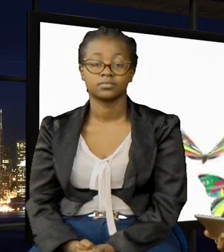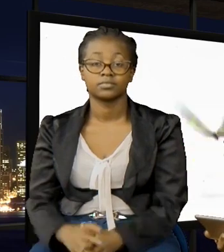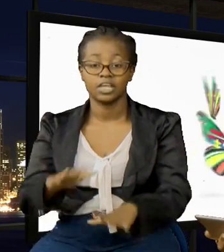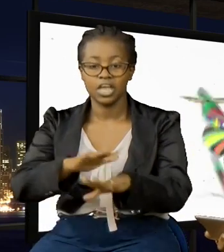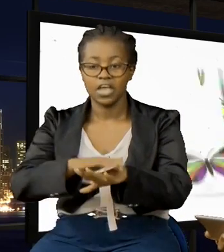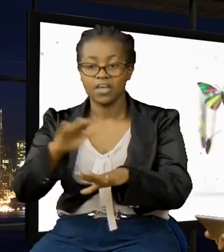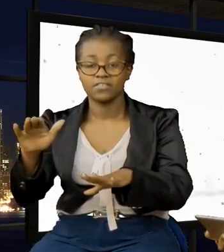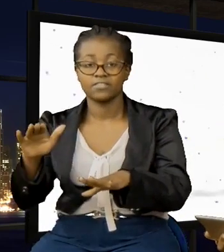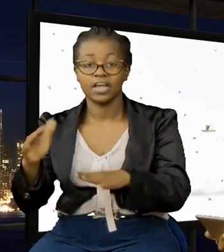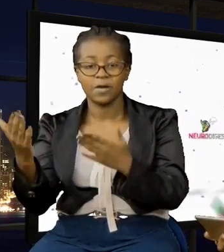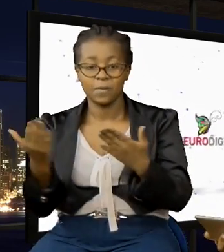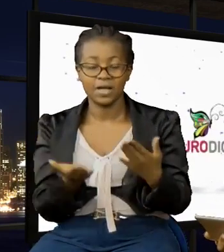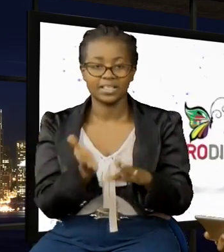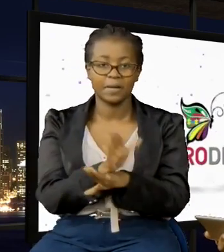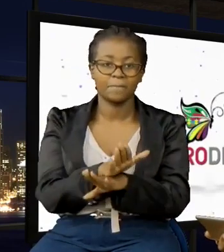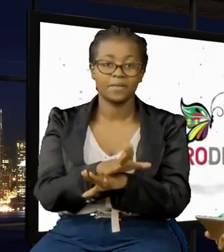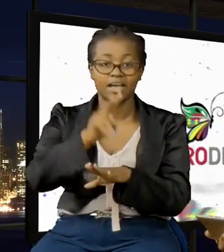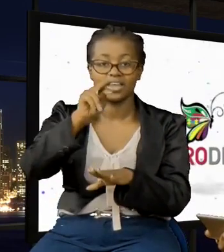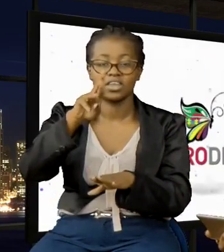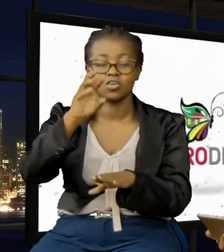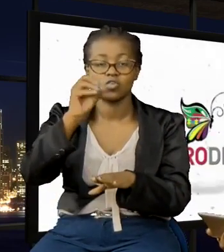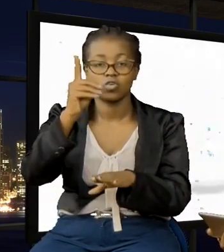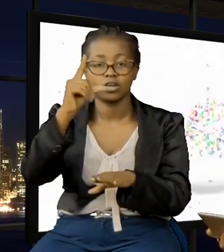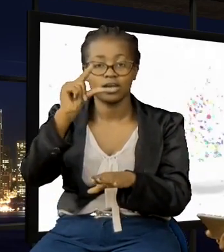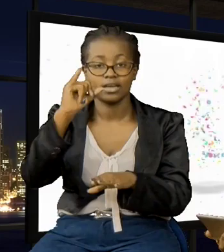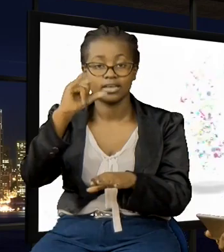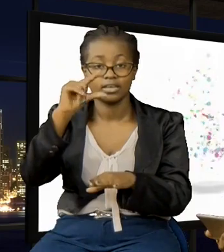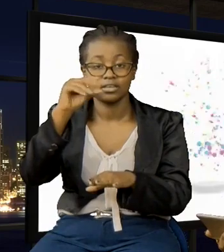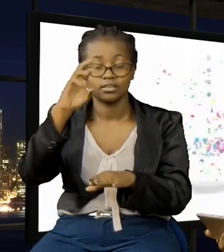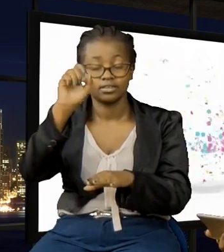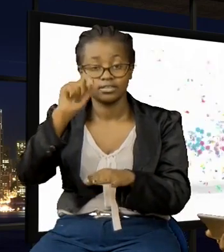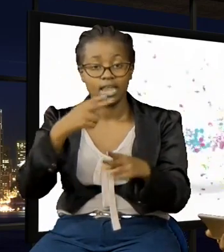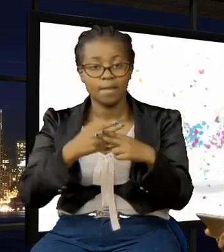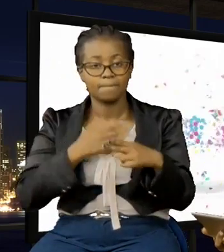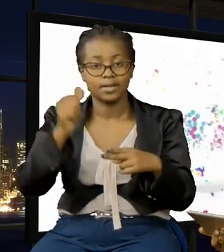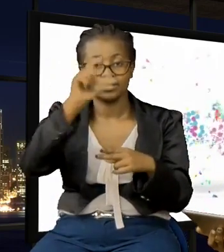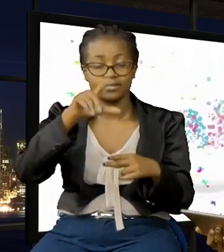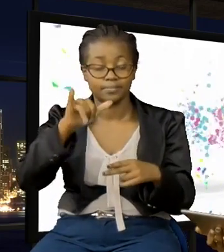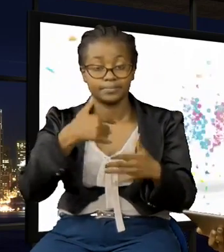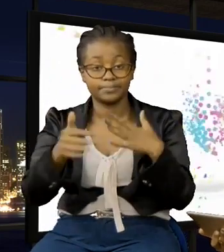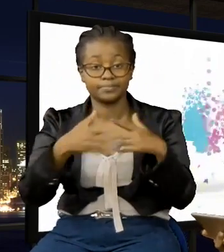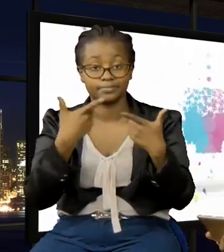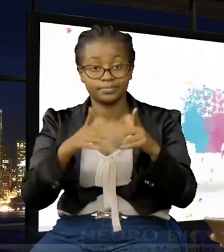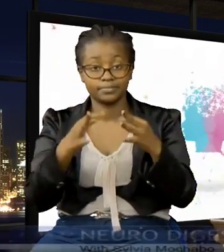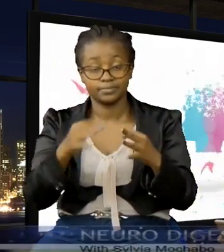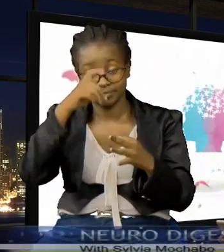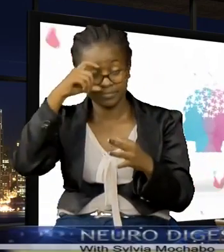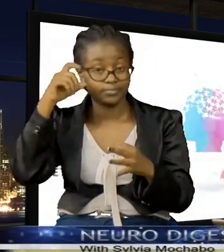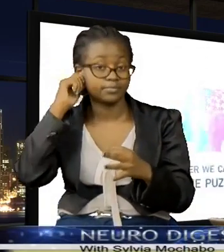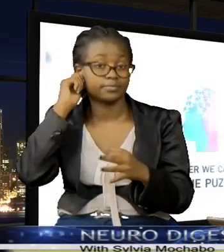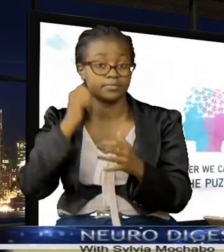Good evening and welcome back to Neuro Digest. I'm your host Sylvia Moraa with my interpreter